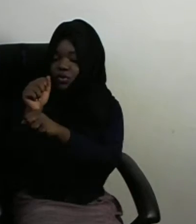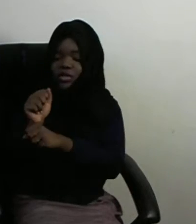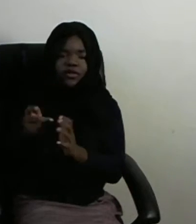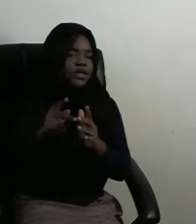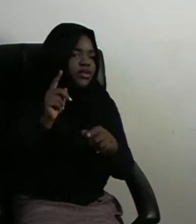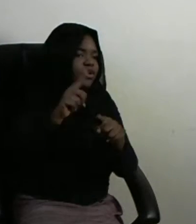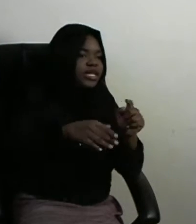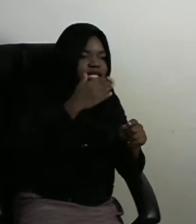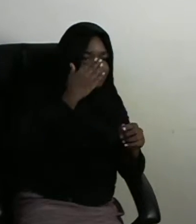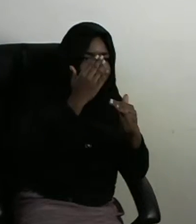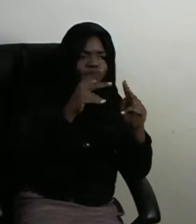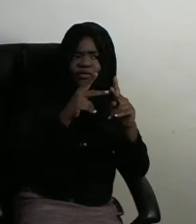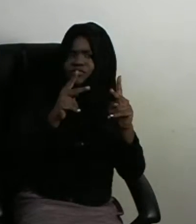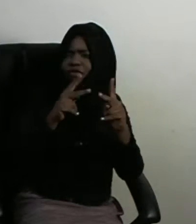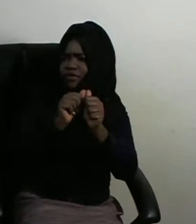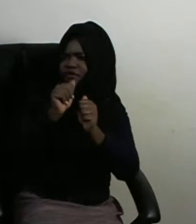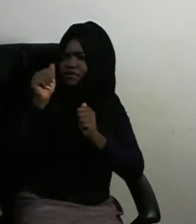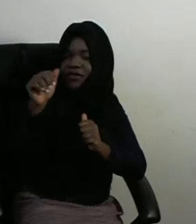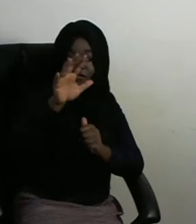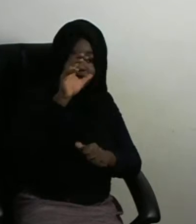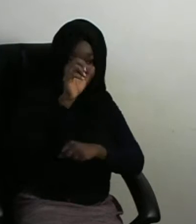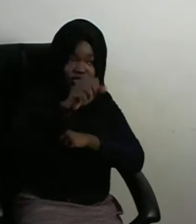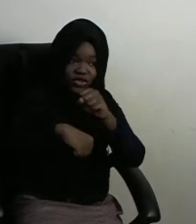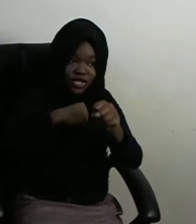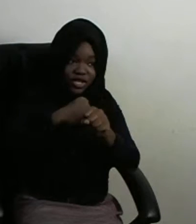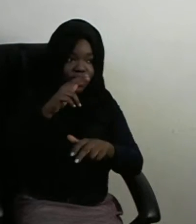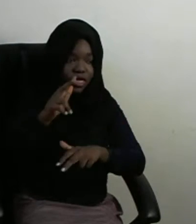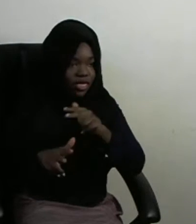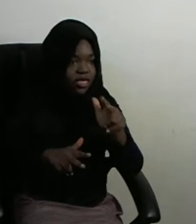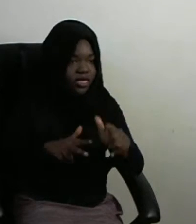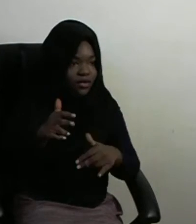which is very far, 500 years.